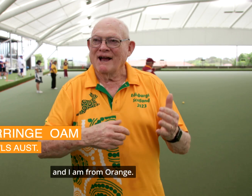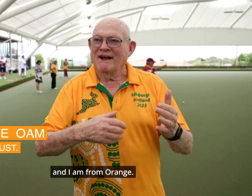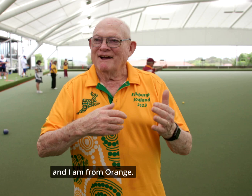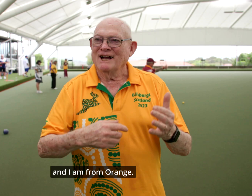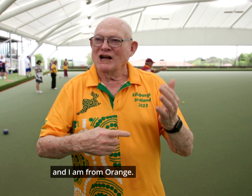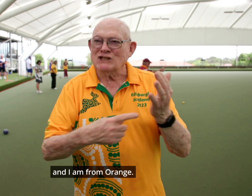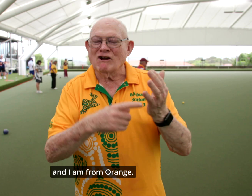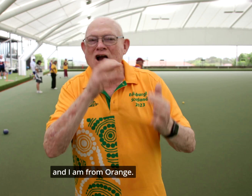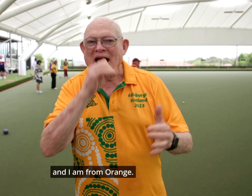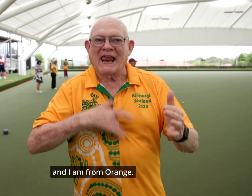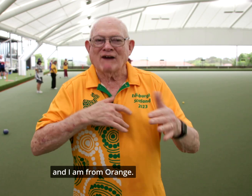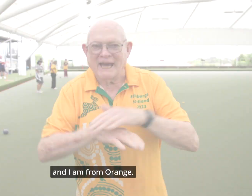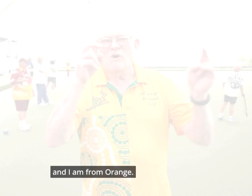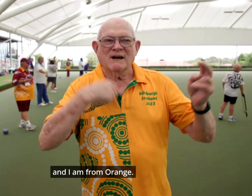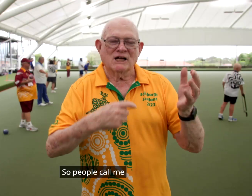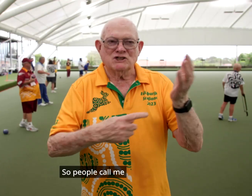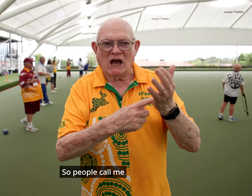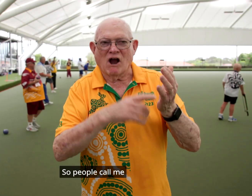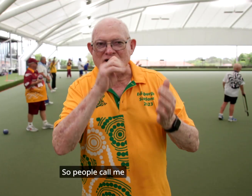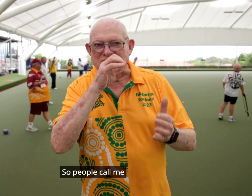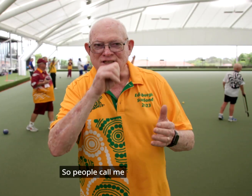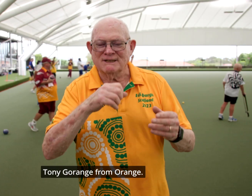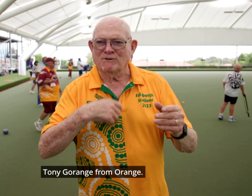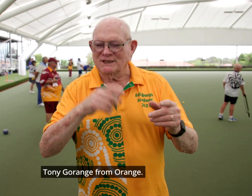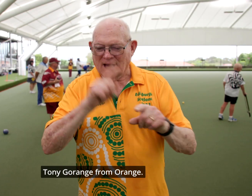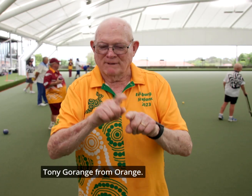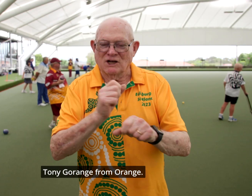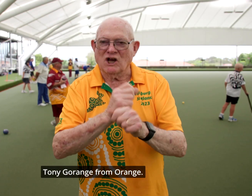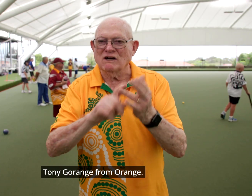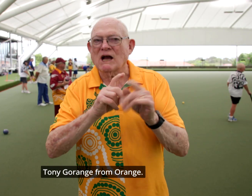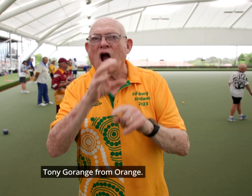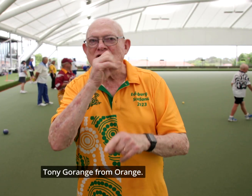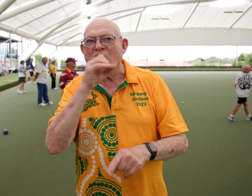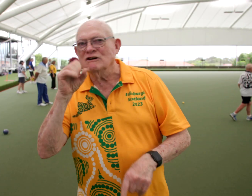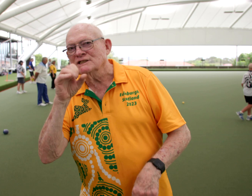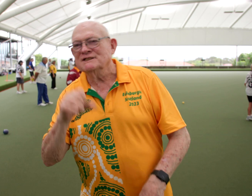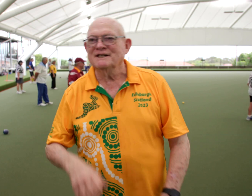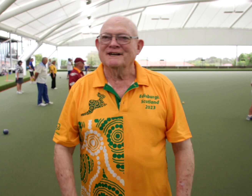I am from Orange. So people call me Tony Gorringe from Orange. Ha ha.